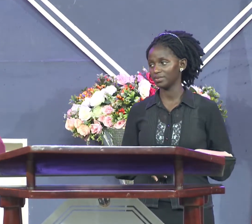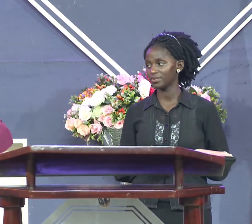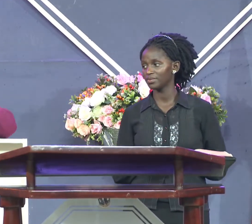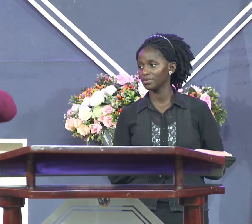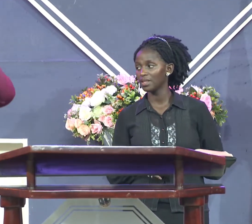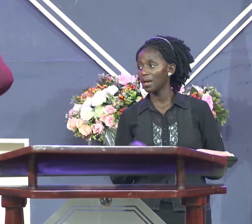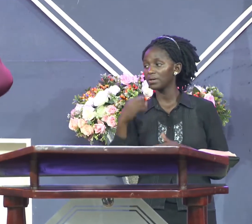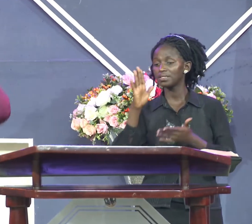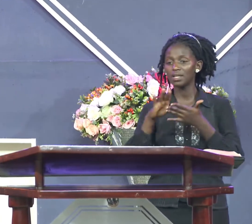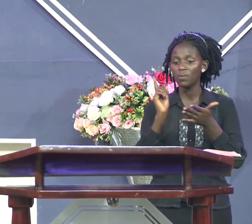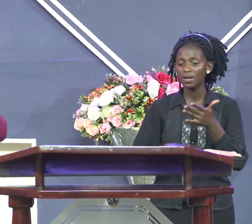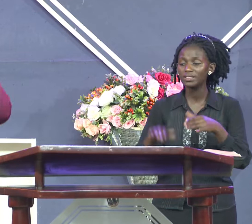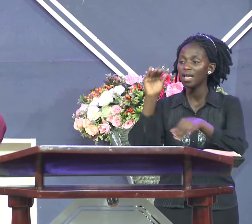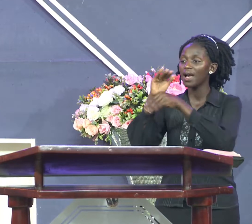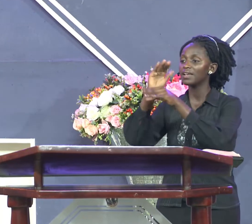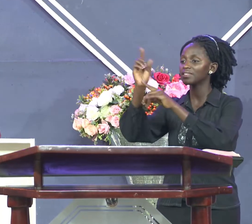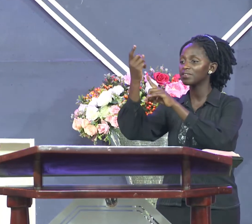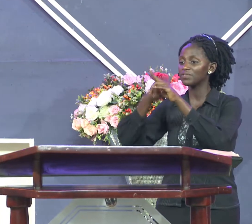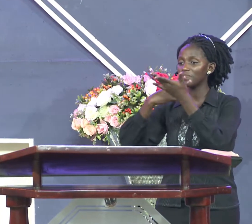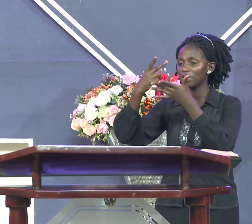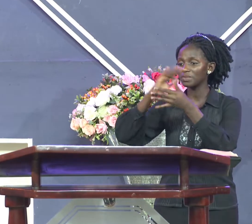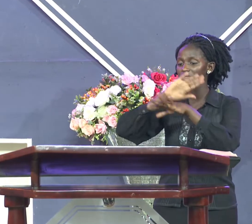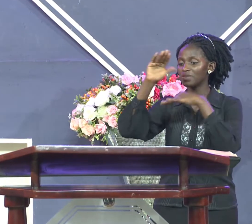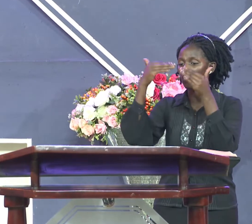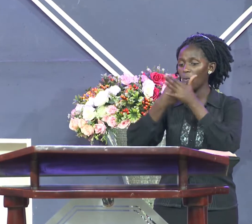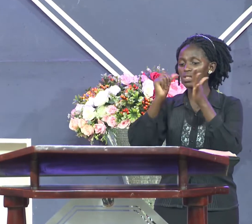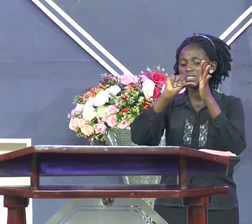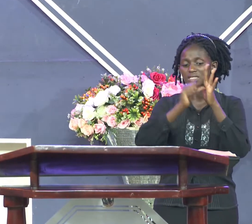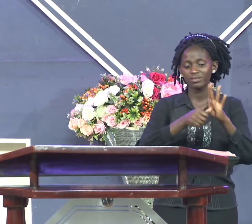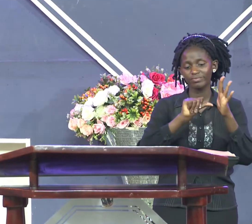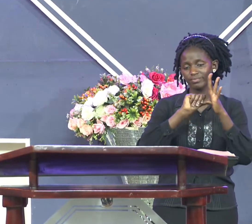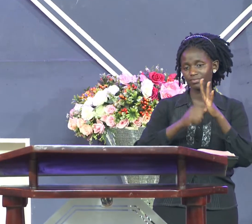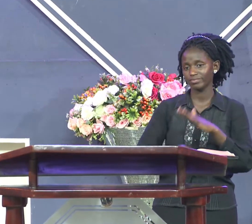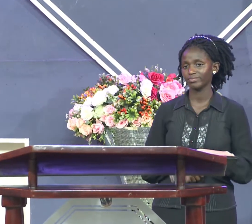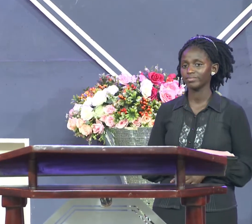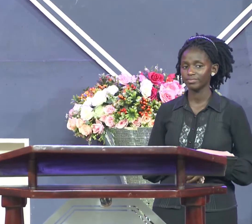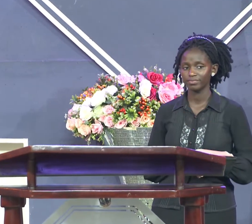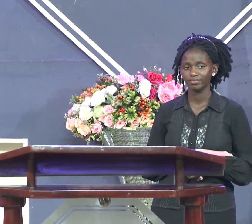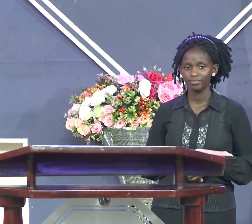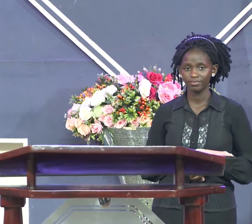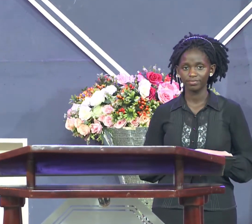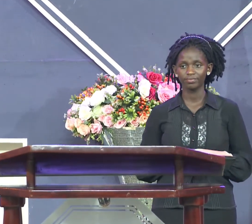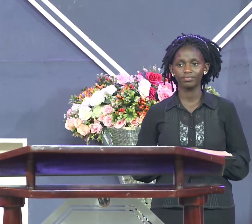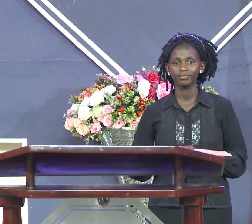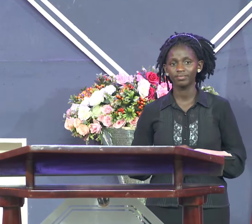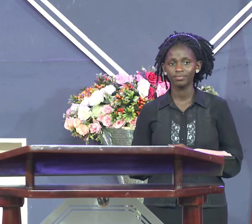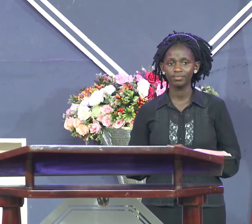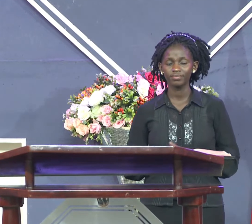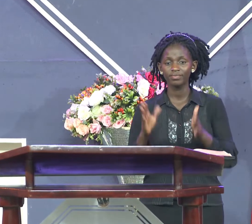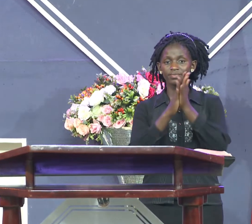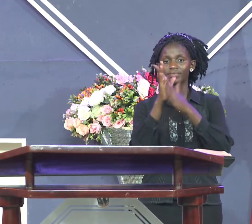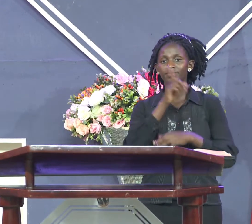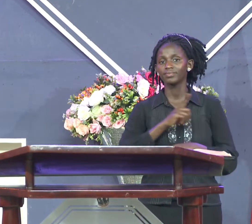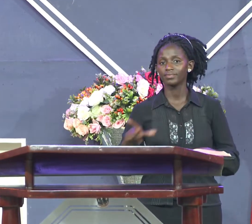him. Agambye nti munebuze nga ko mu buli nsonga. He has said that inquire of me upon every